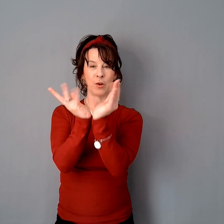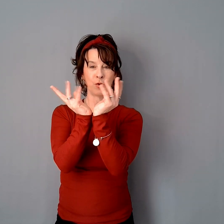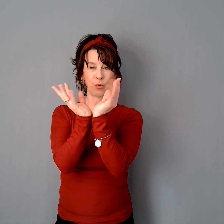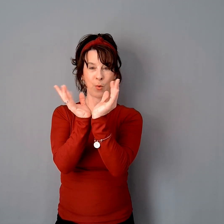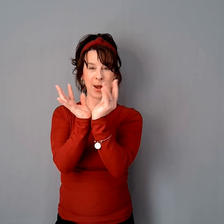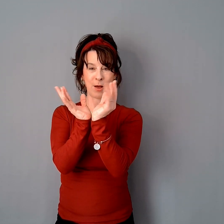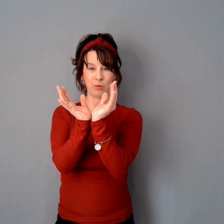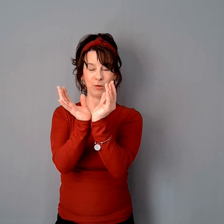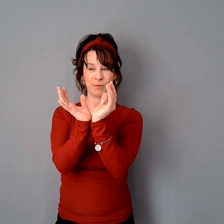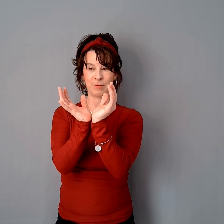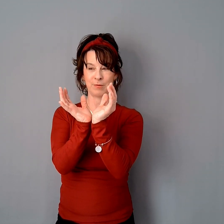crowd.